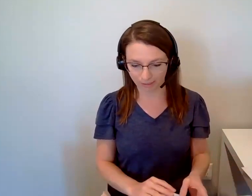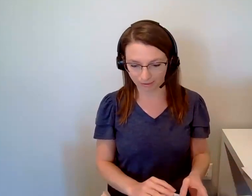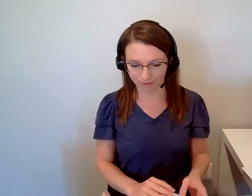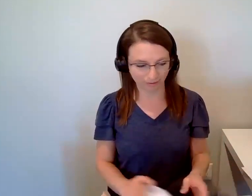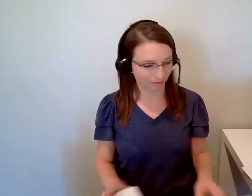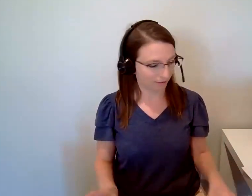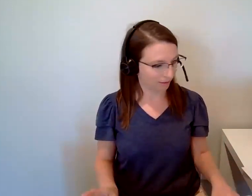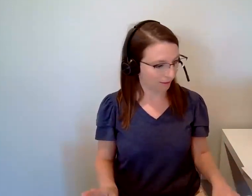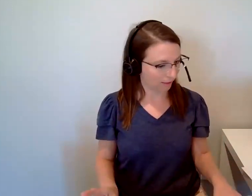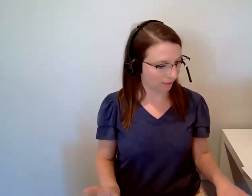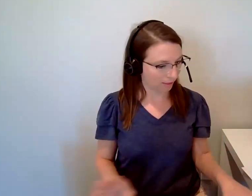Okay.